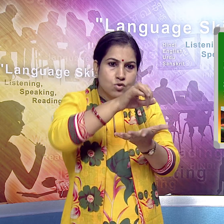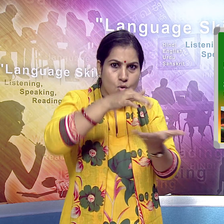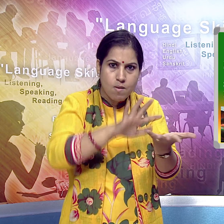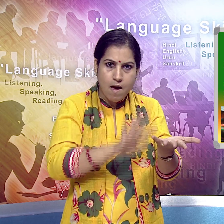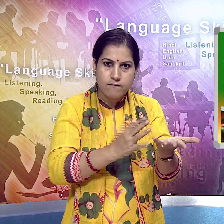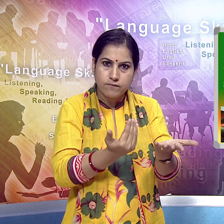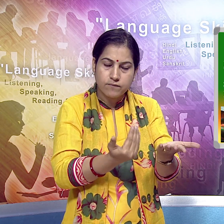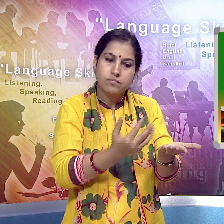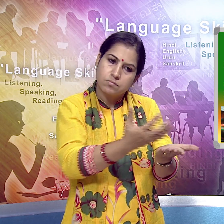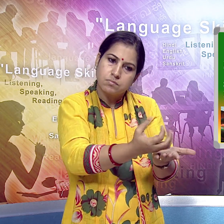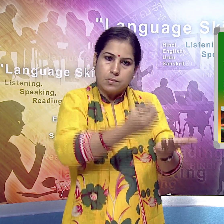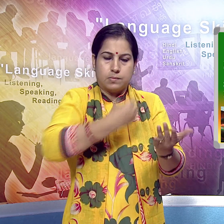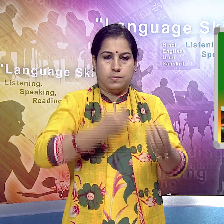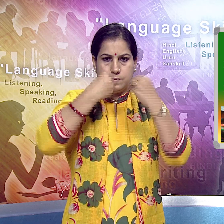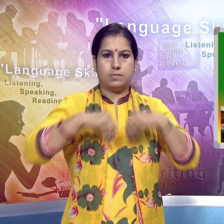You get the iodine.